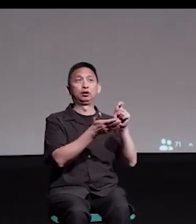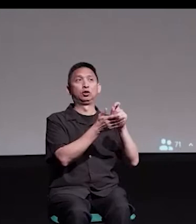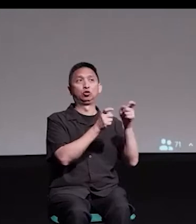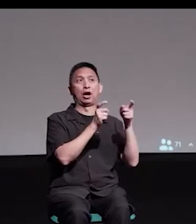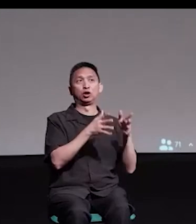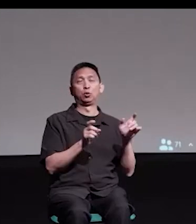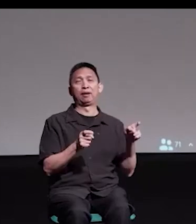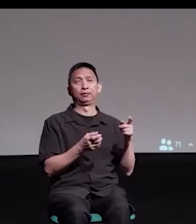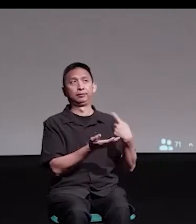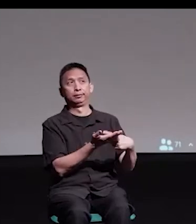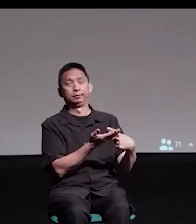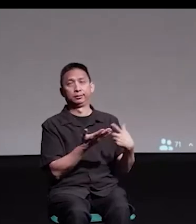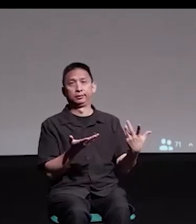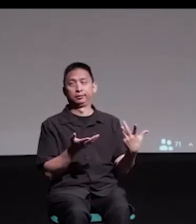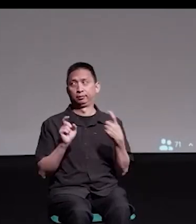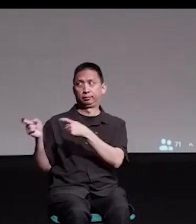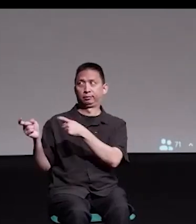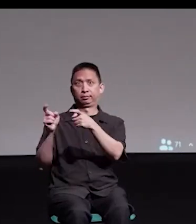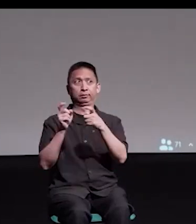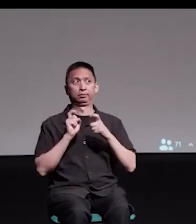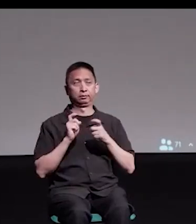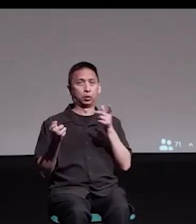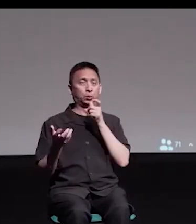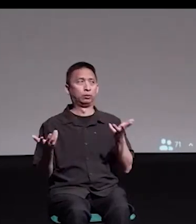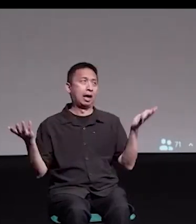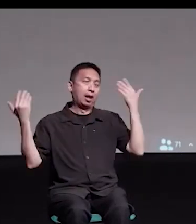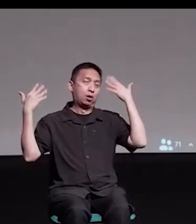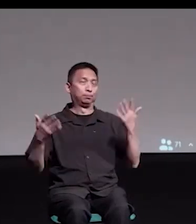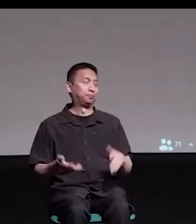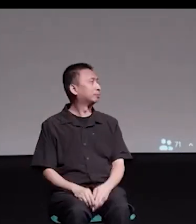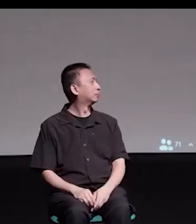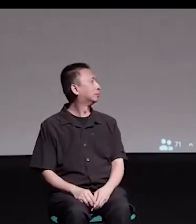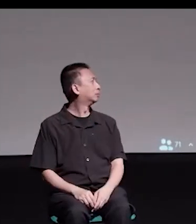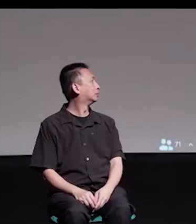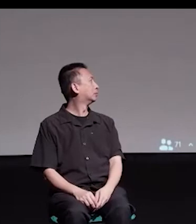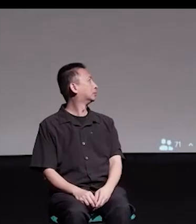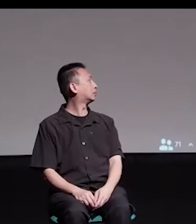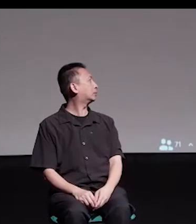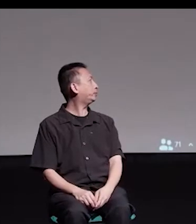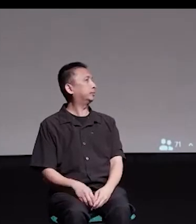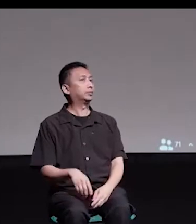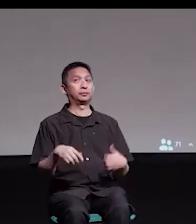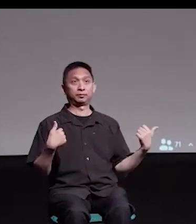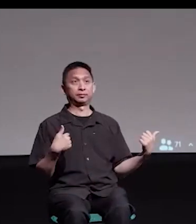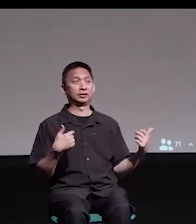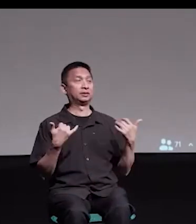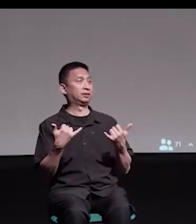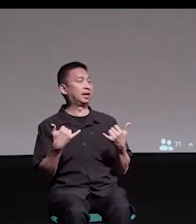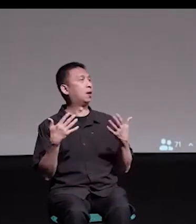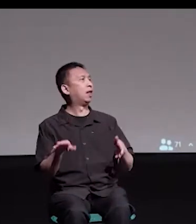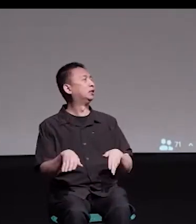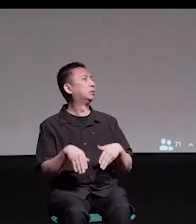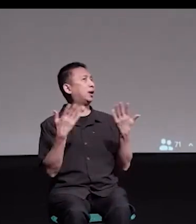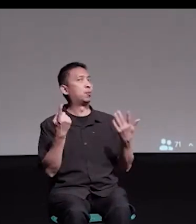but yeah, I'll have to say on that. I'm just gonna